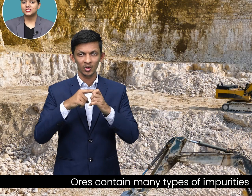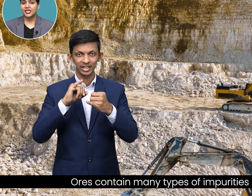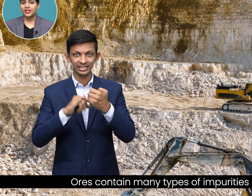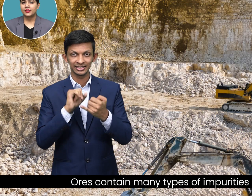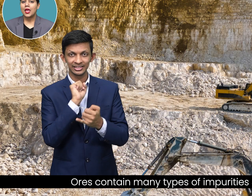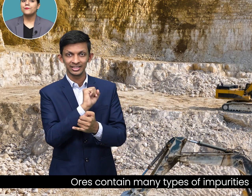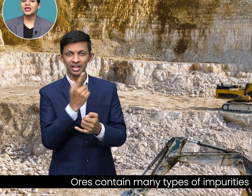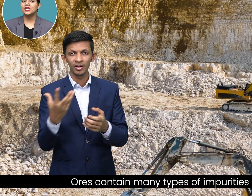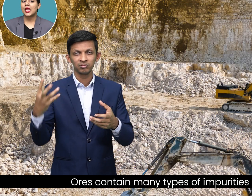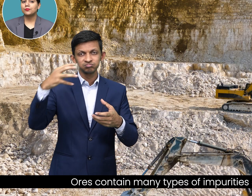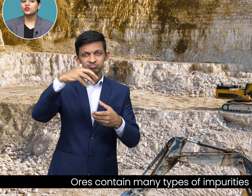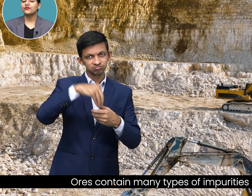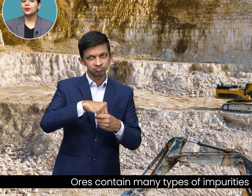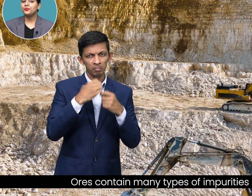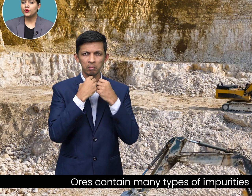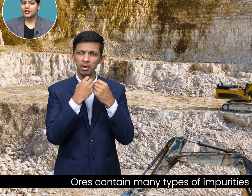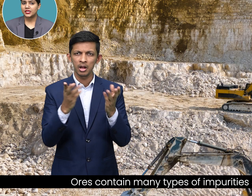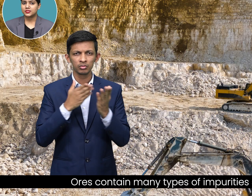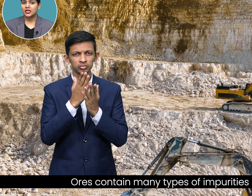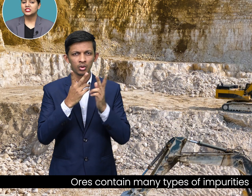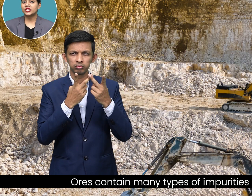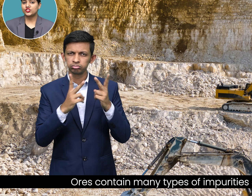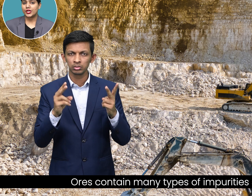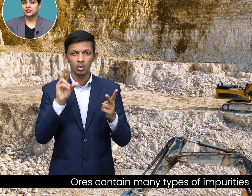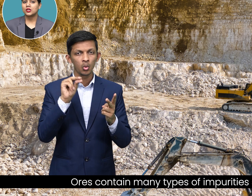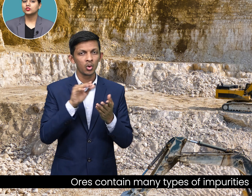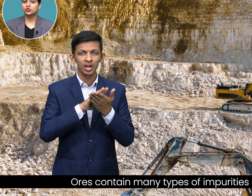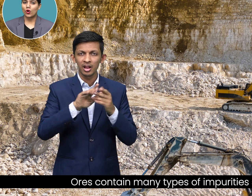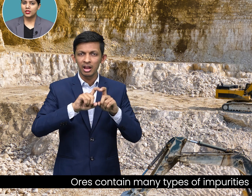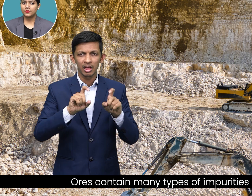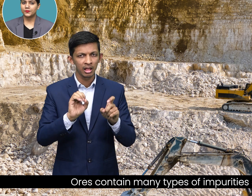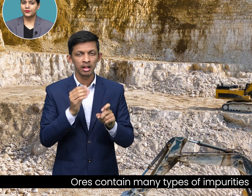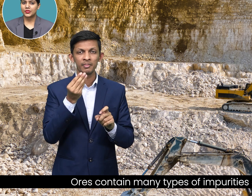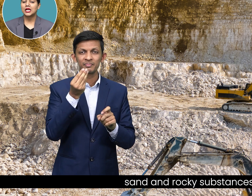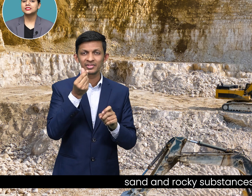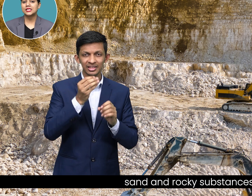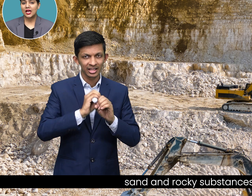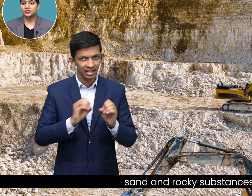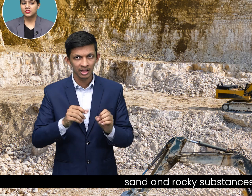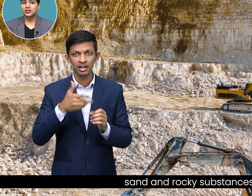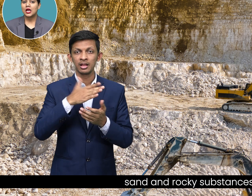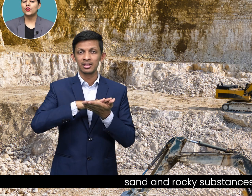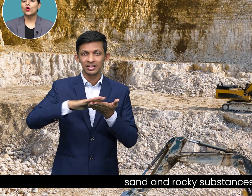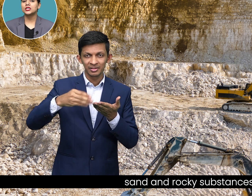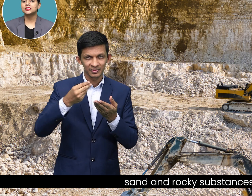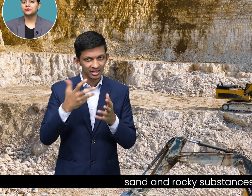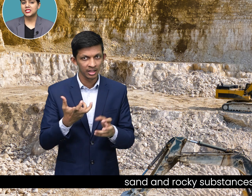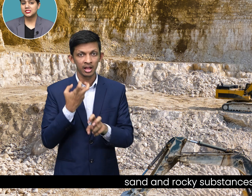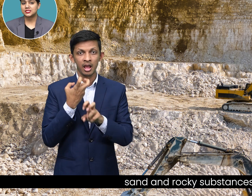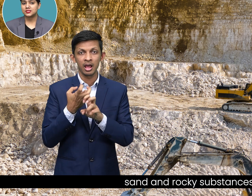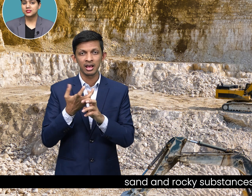Ores contain many types of impurities such as soil, sand, and